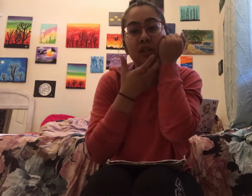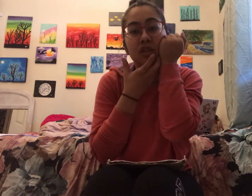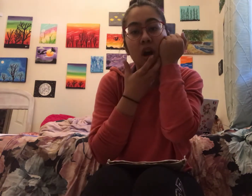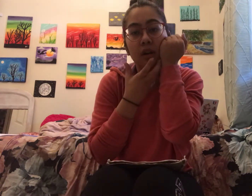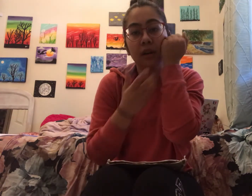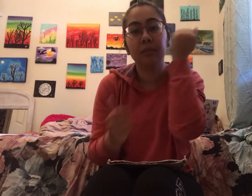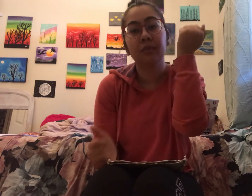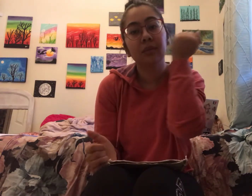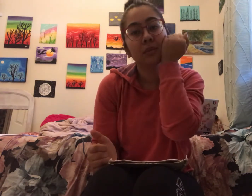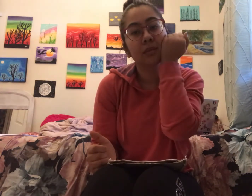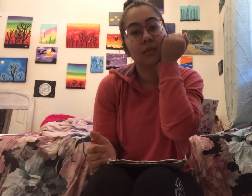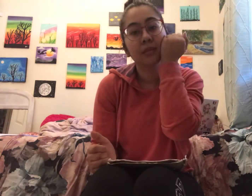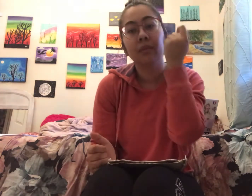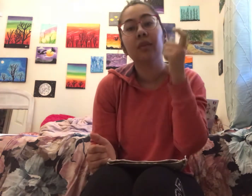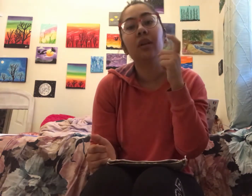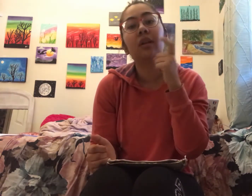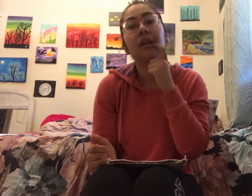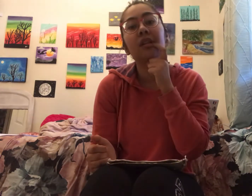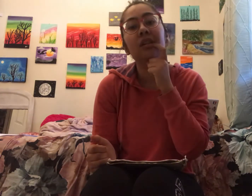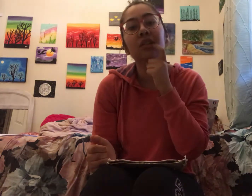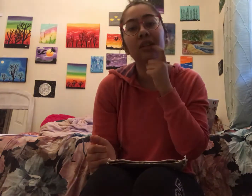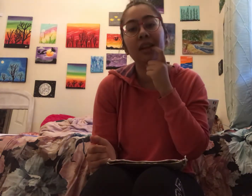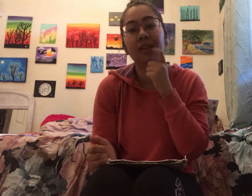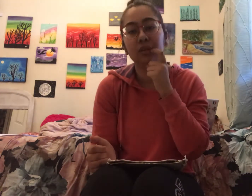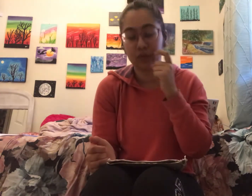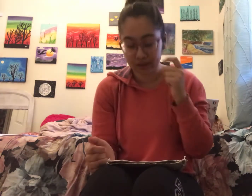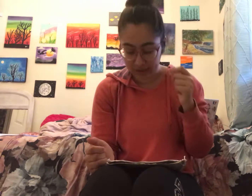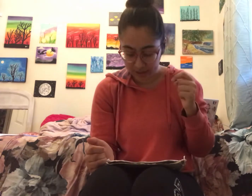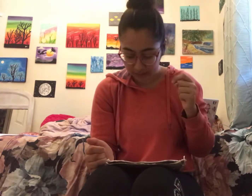jaw numb. Either like this or like this for dentist.